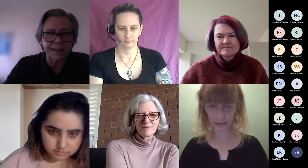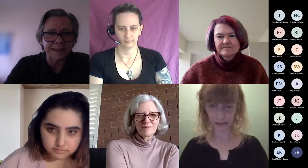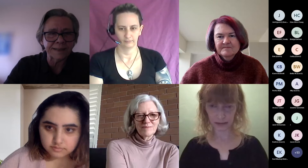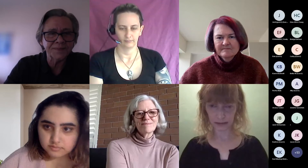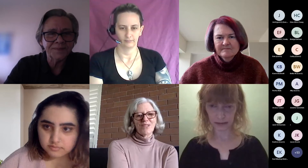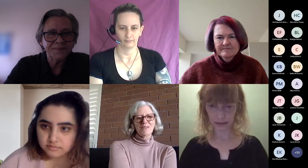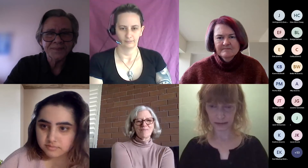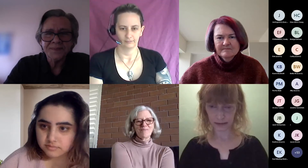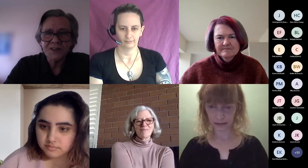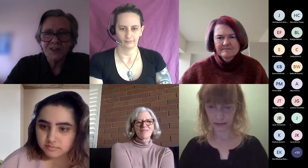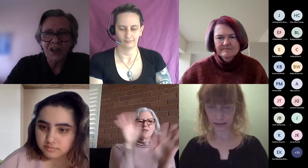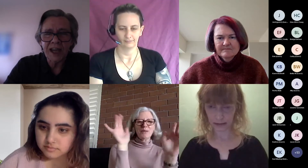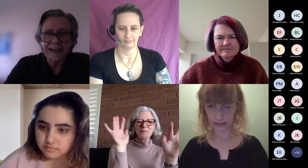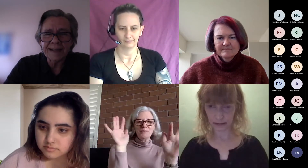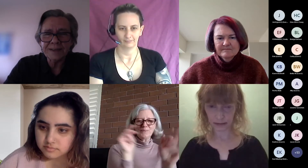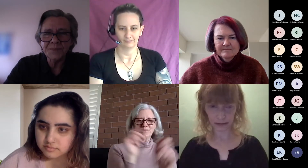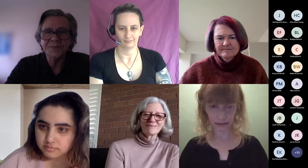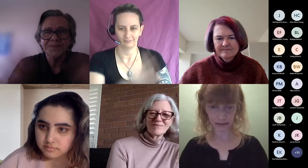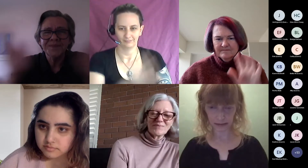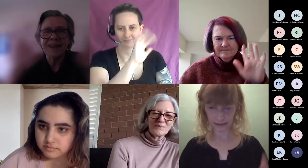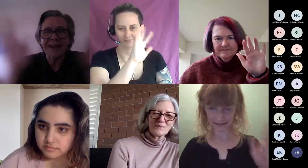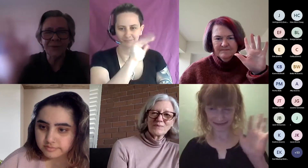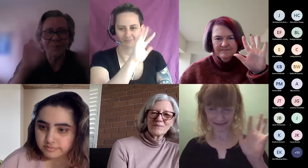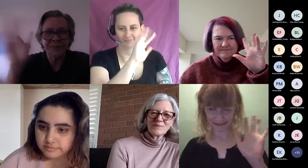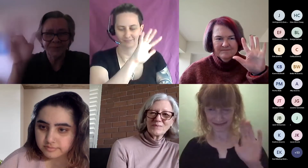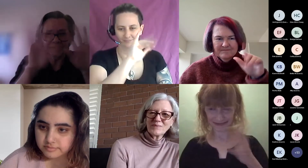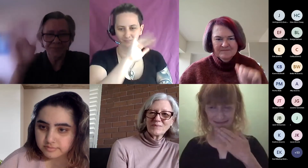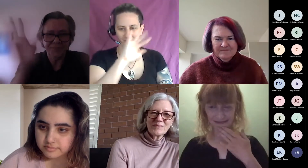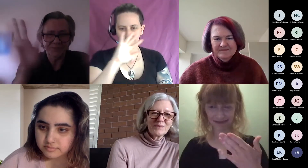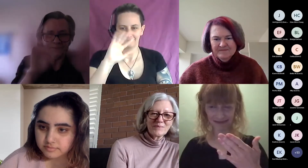one. Thanks, everyone. Thank you. Isn't this the same link?